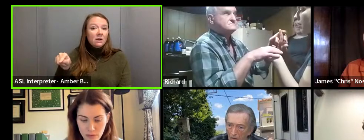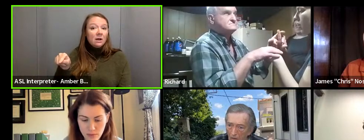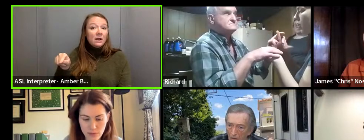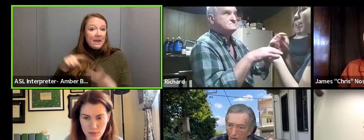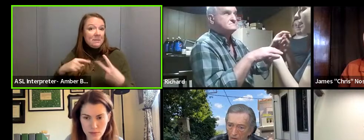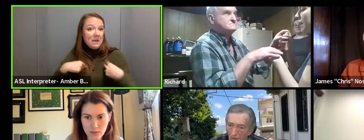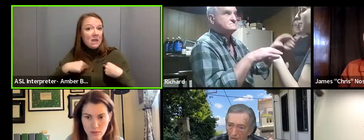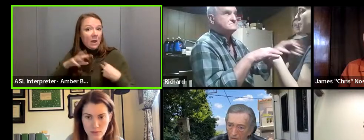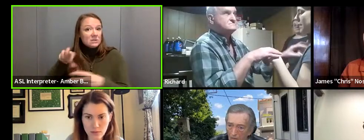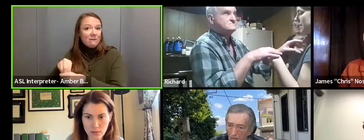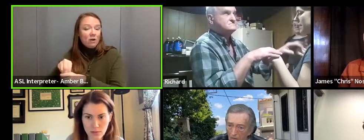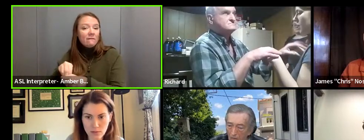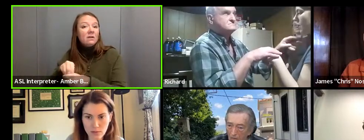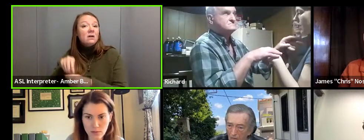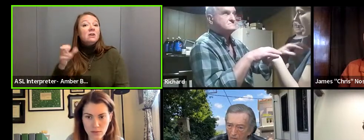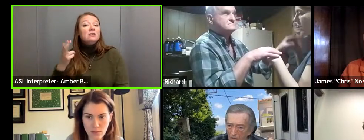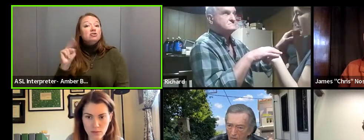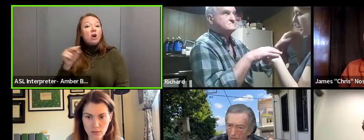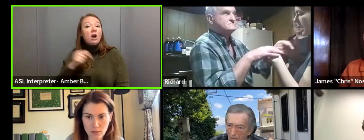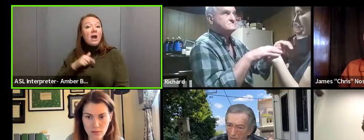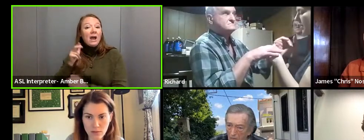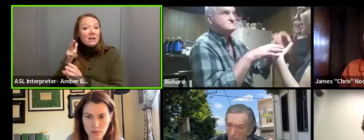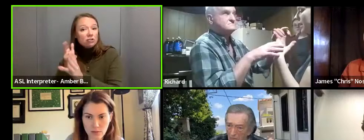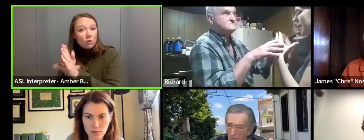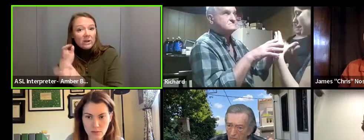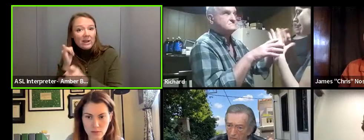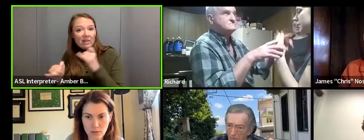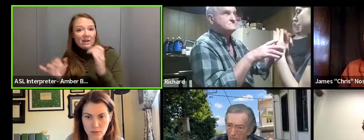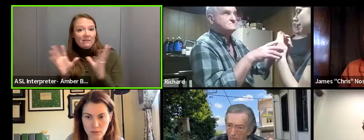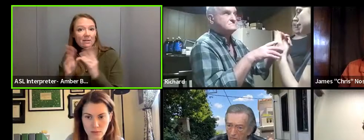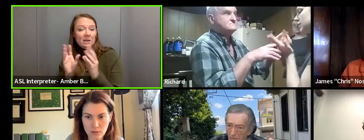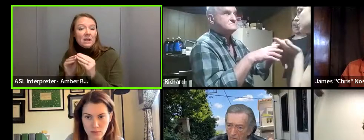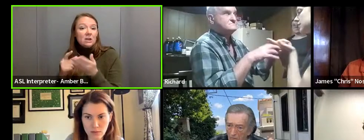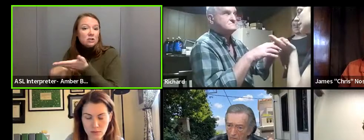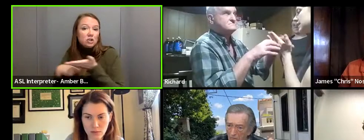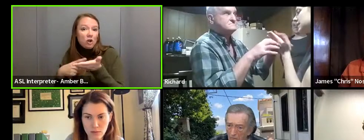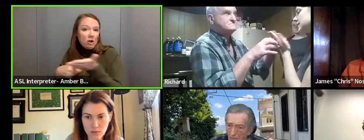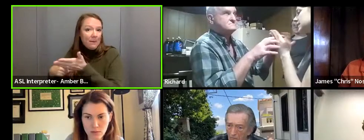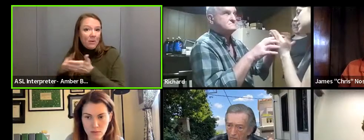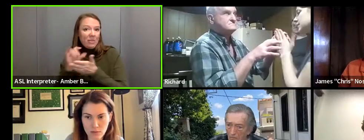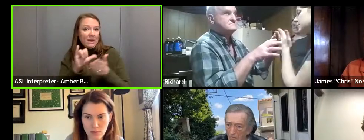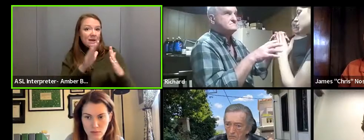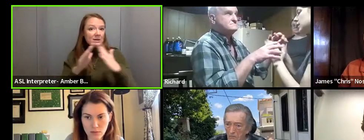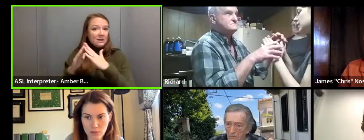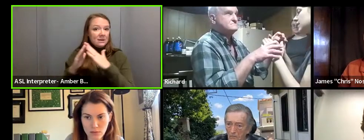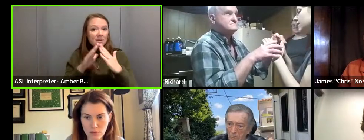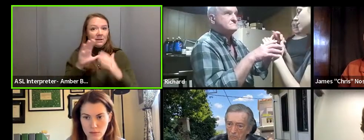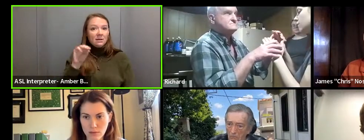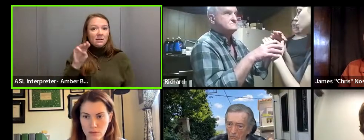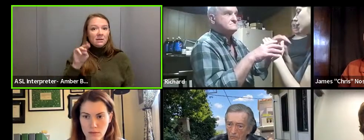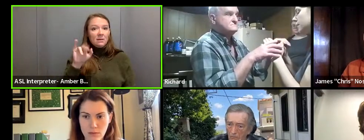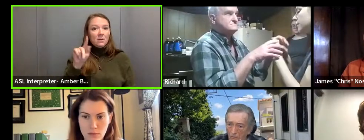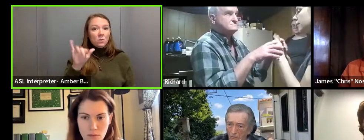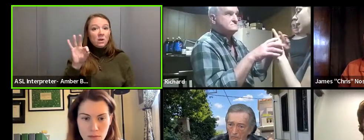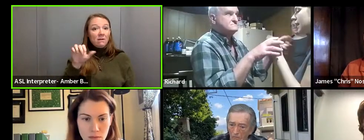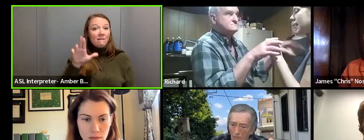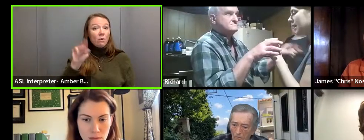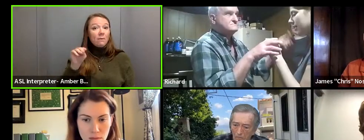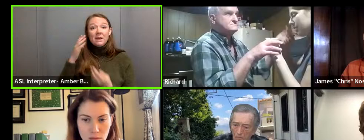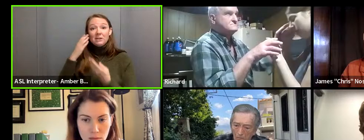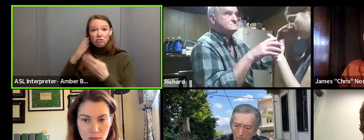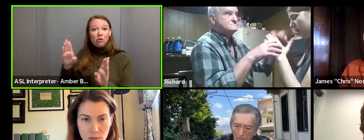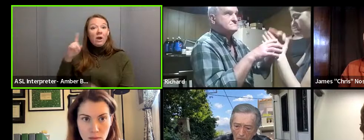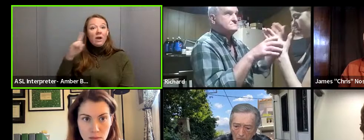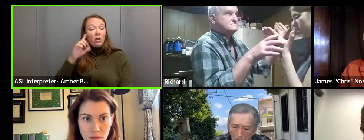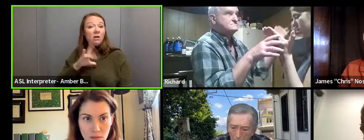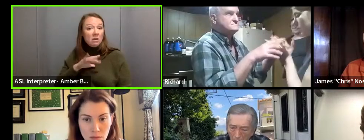myself. I was there mainly at the end of the meeting to talk about the community forum, but I thought overall it was a good meeting, and I know Hillary